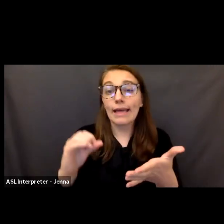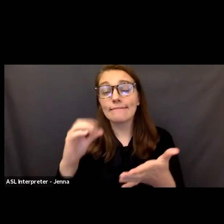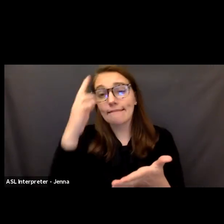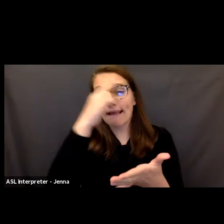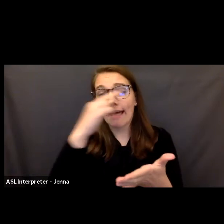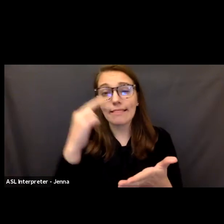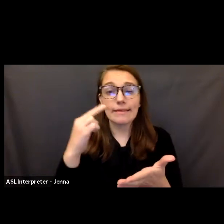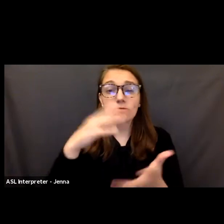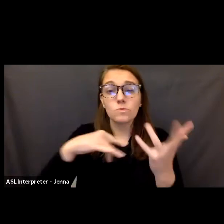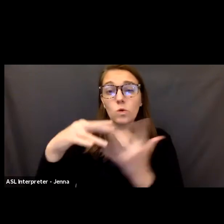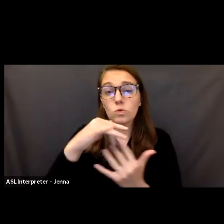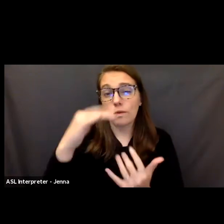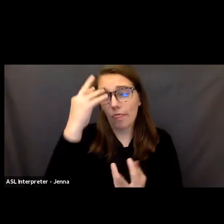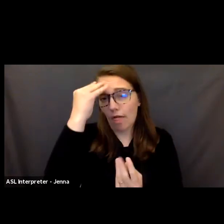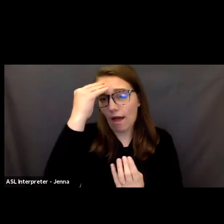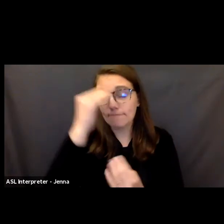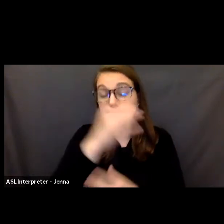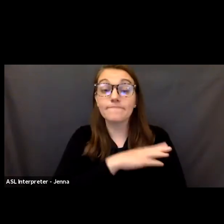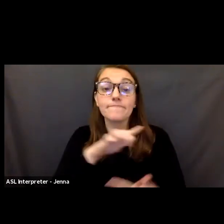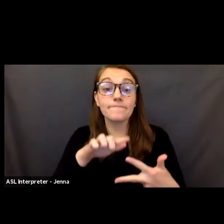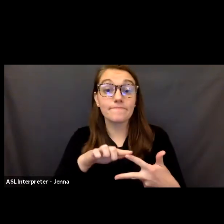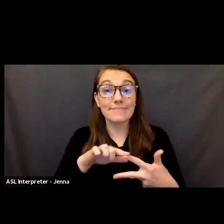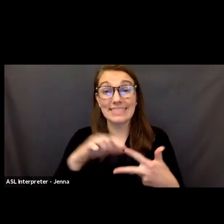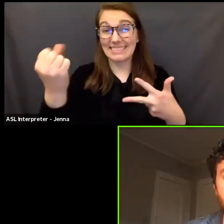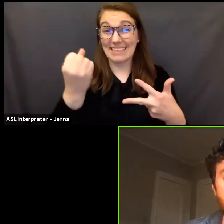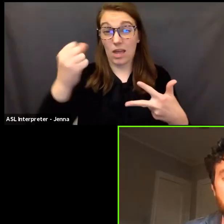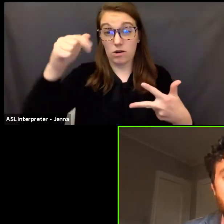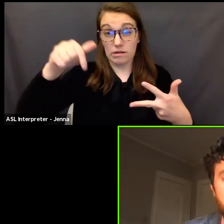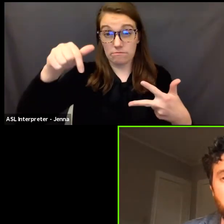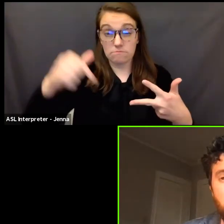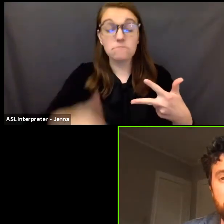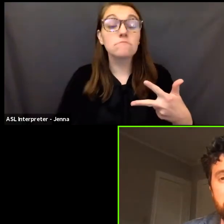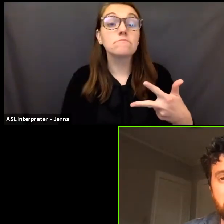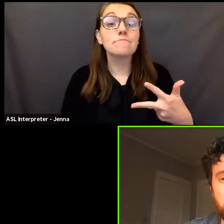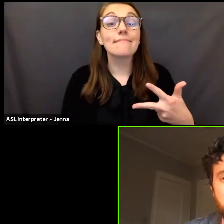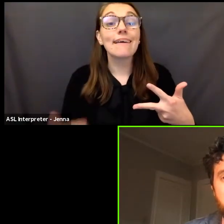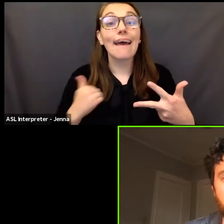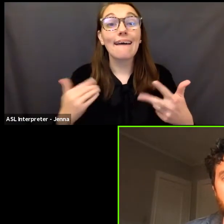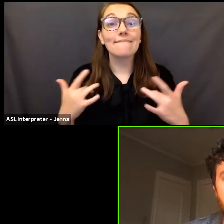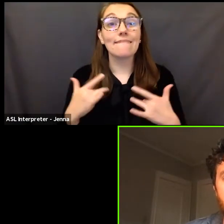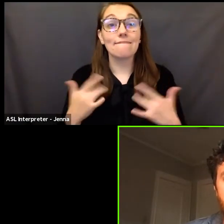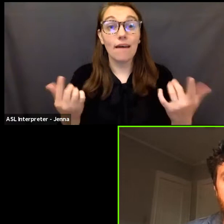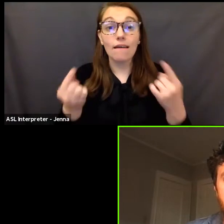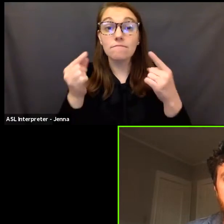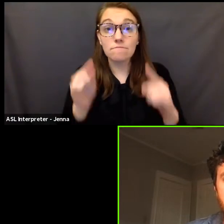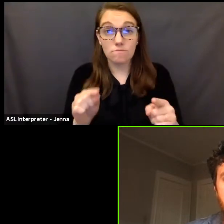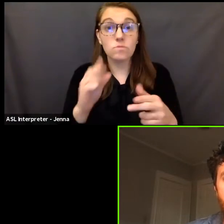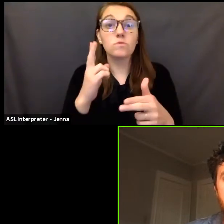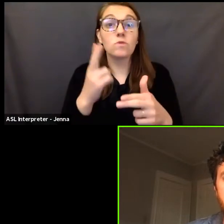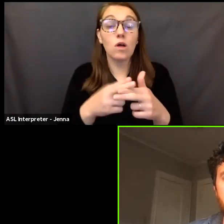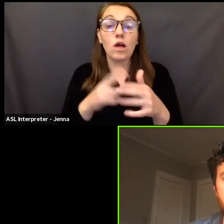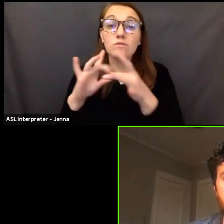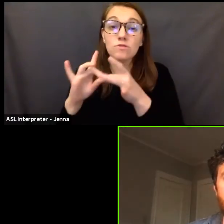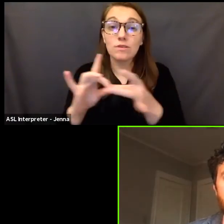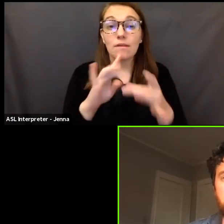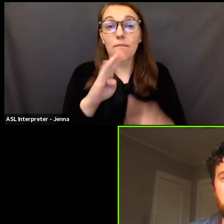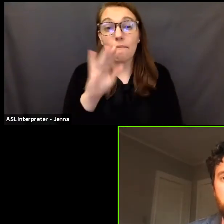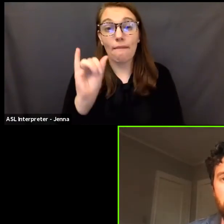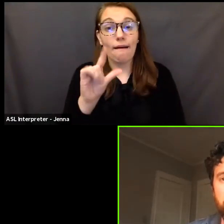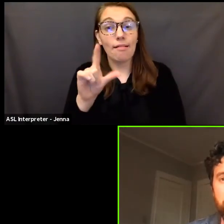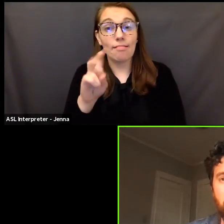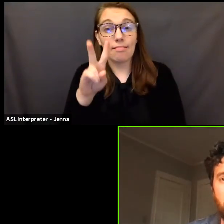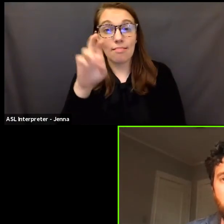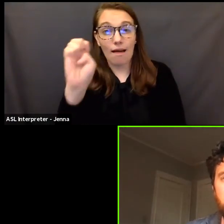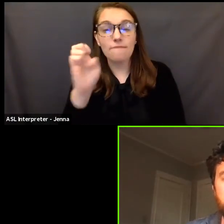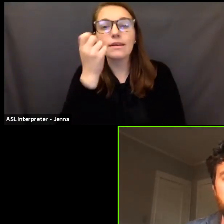This coming Saturday, we have an event entitled United by Their Loves, Deciphering Augustine's Understanding of a